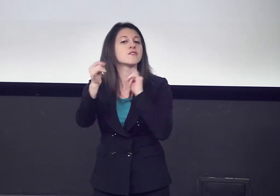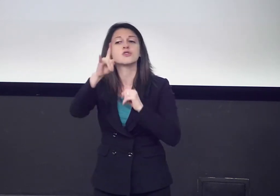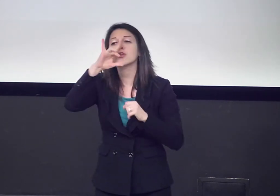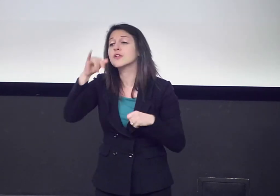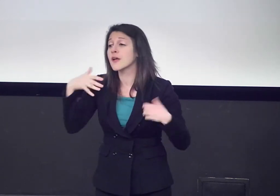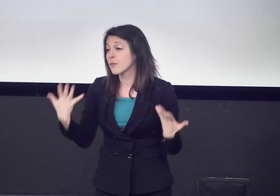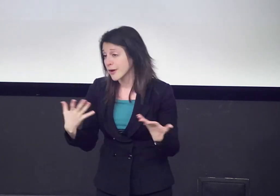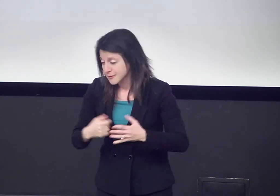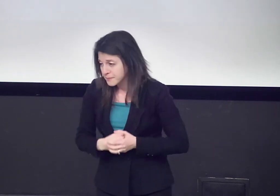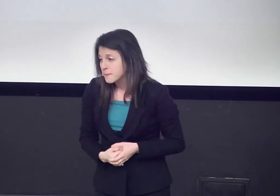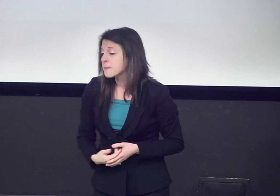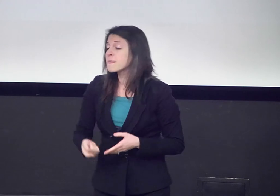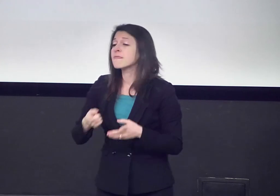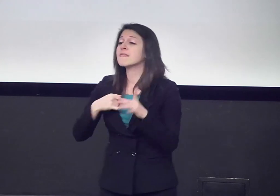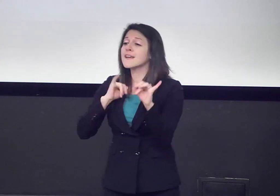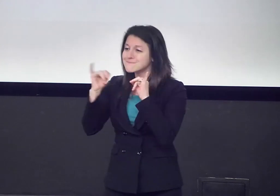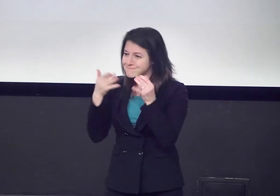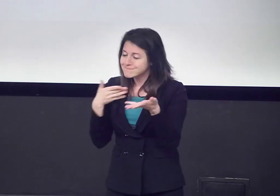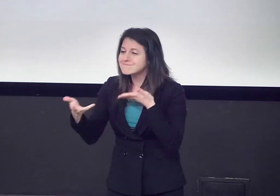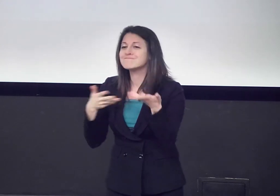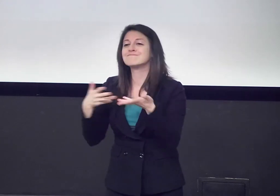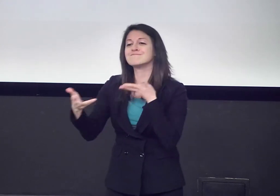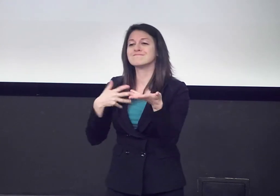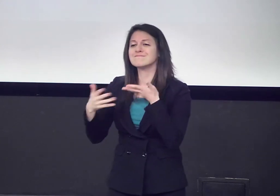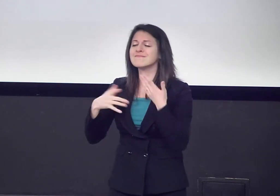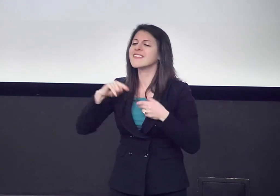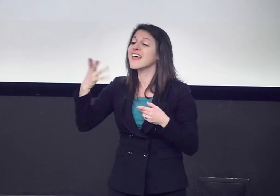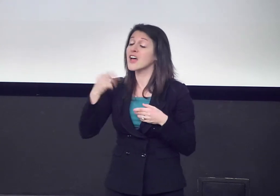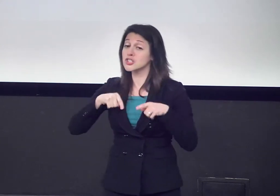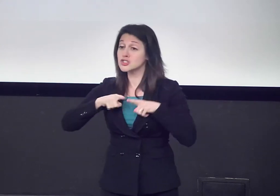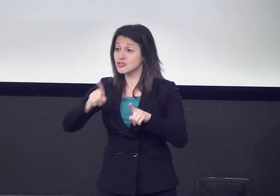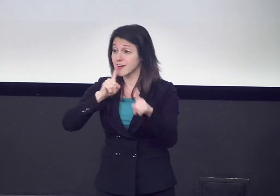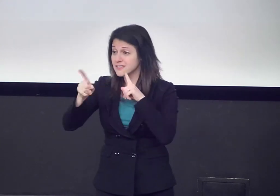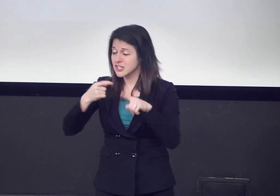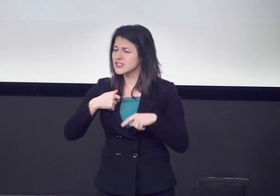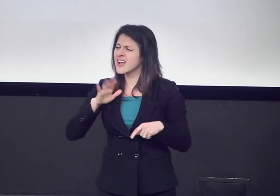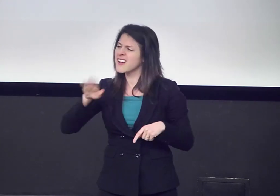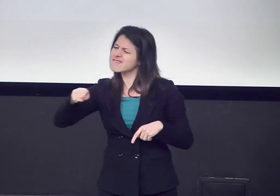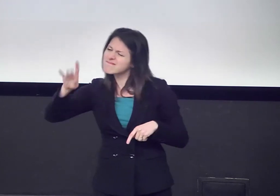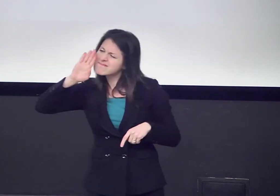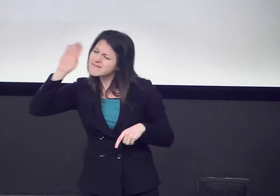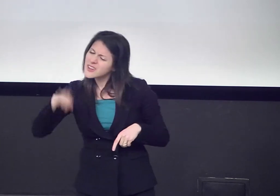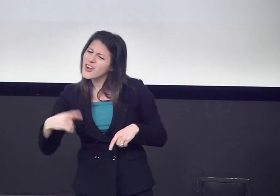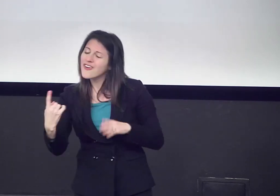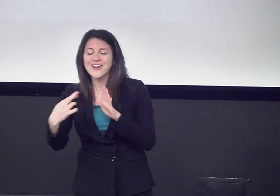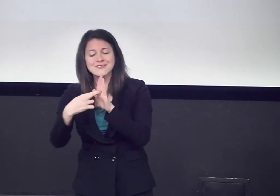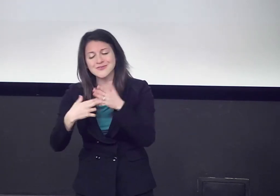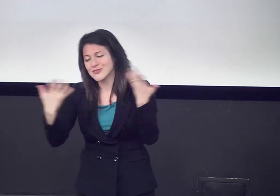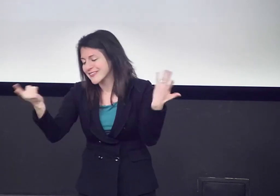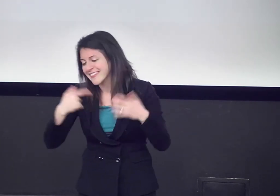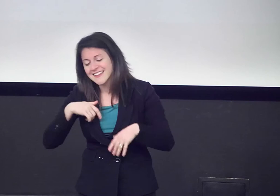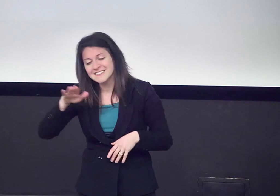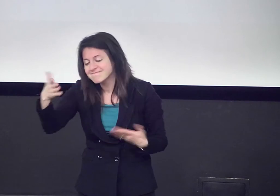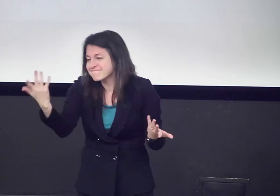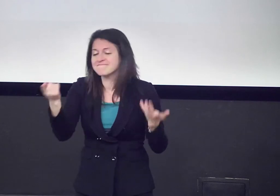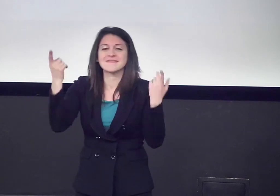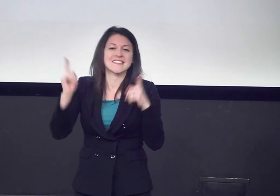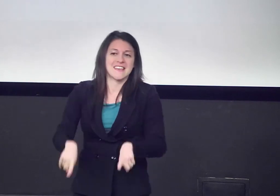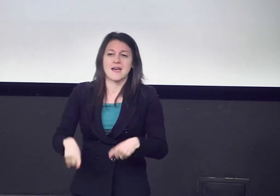So in doing this pilot study, the interview took place with each of these individuals. And during the interview, I had talked to them about a